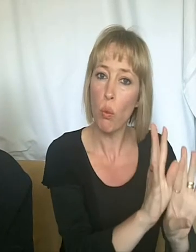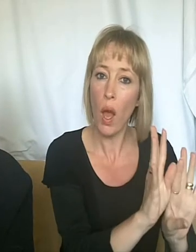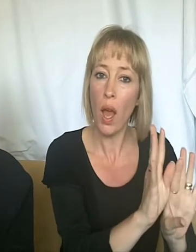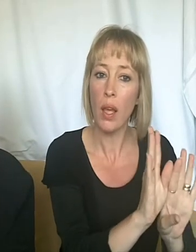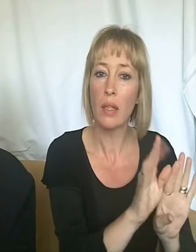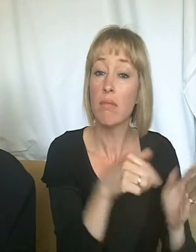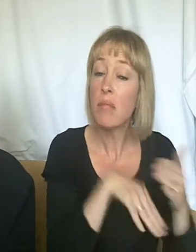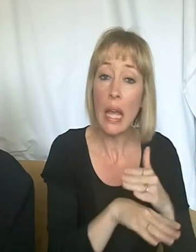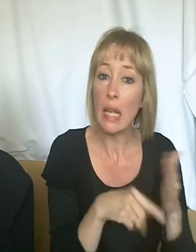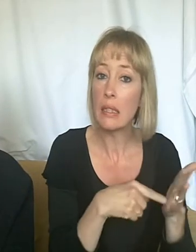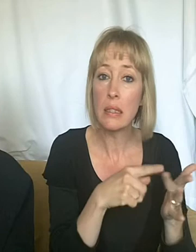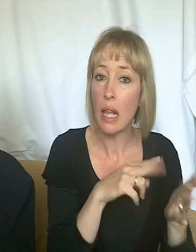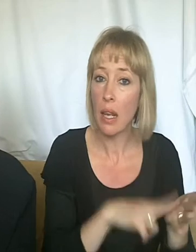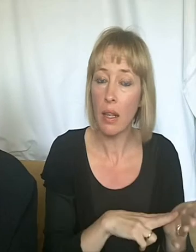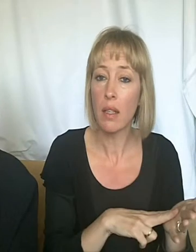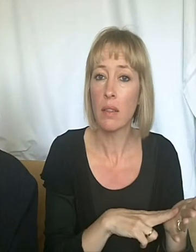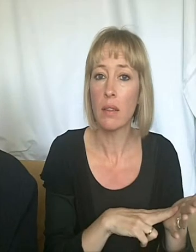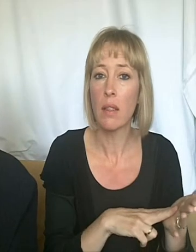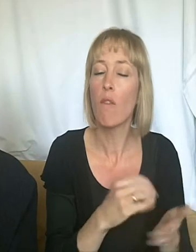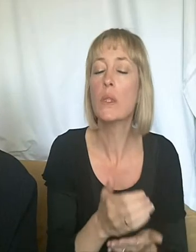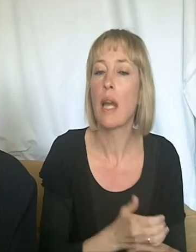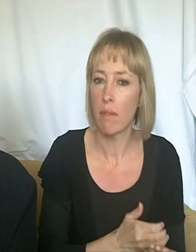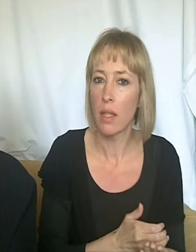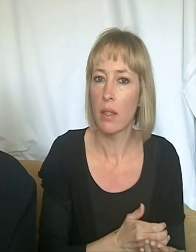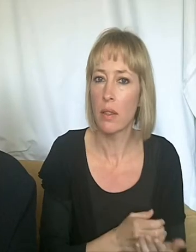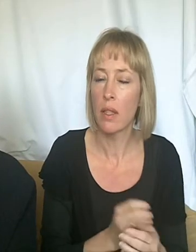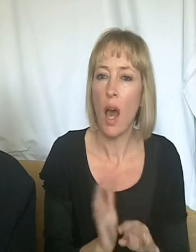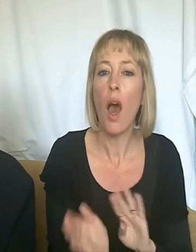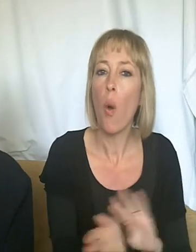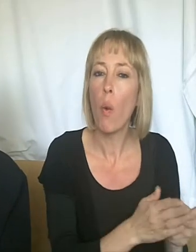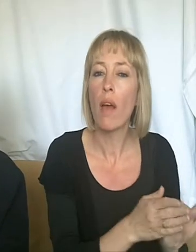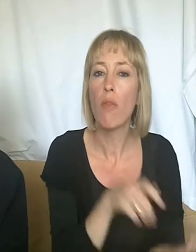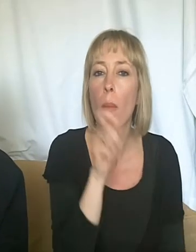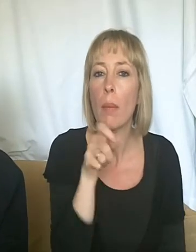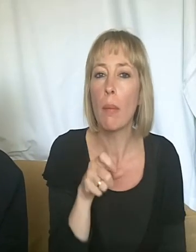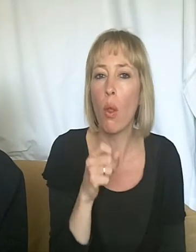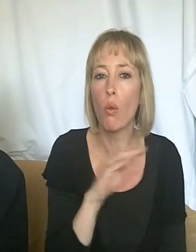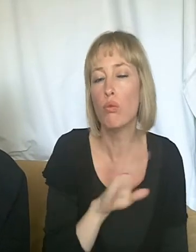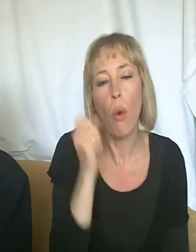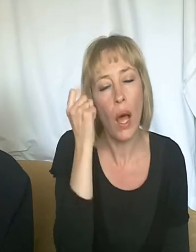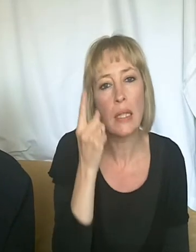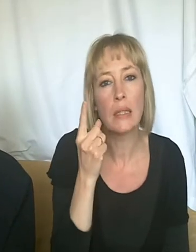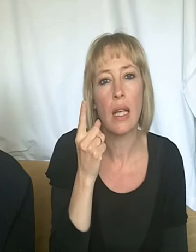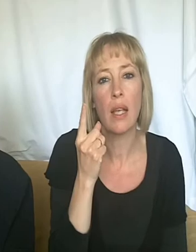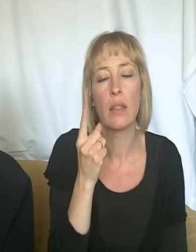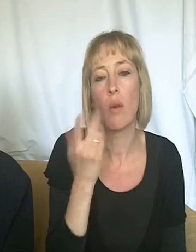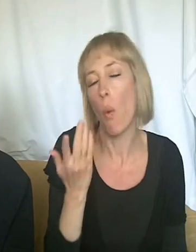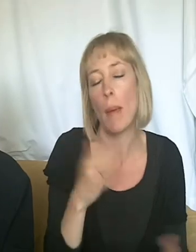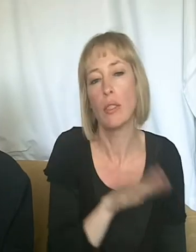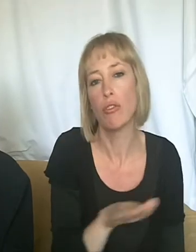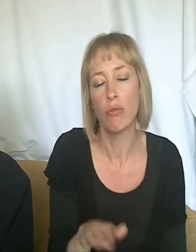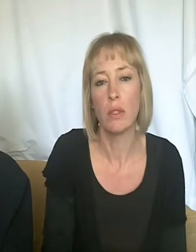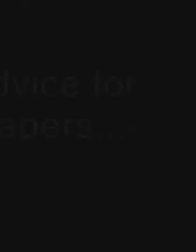well, and of course safely away from people who don't understand or